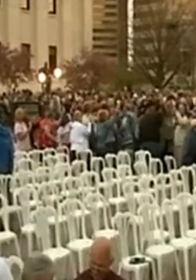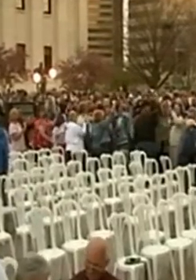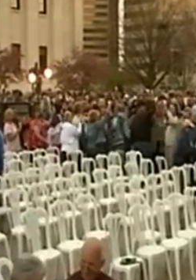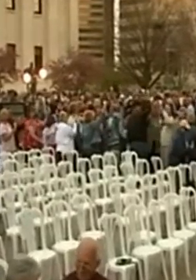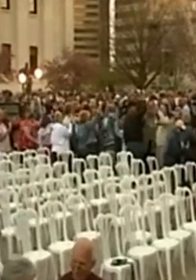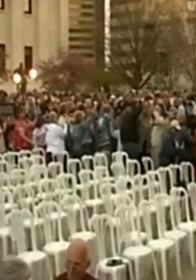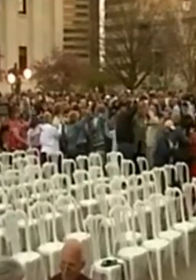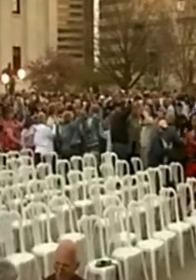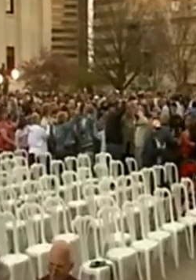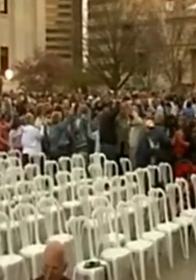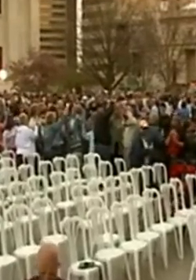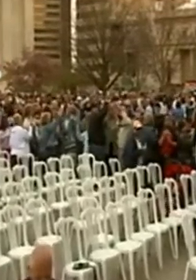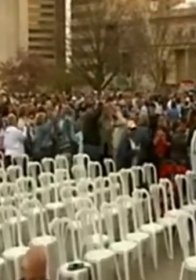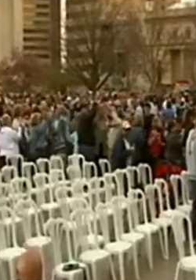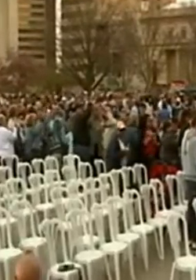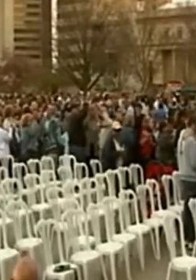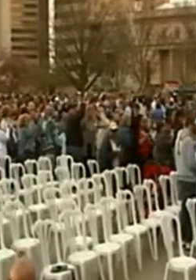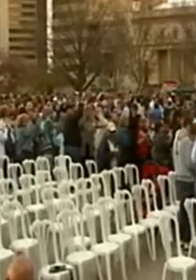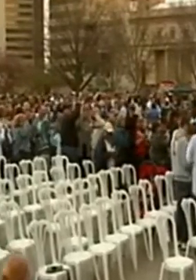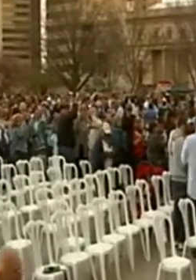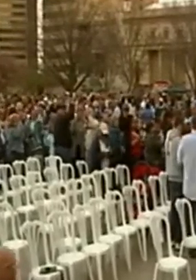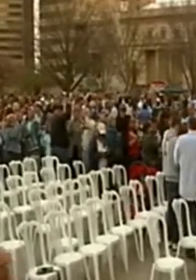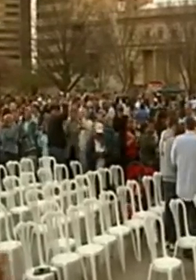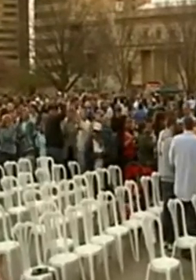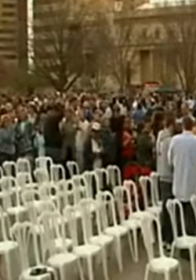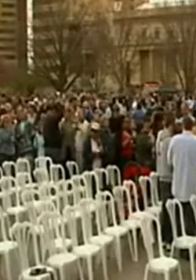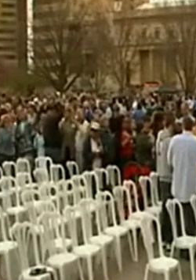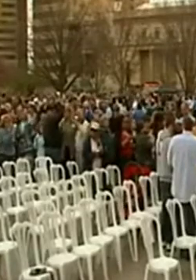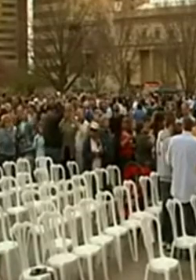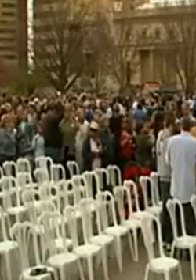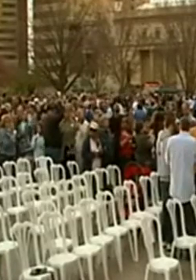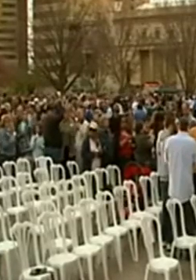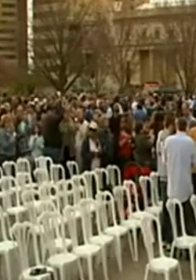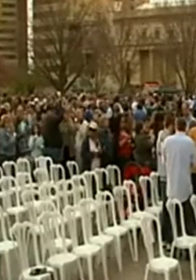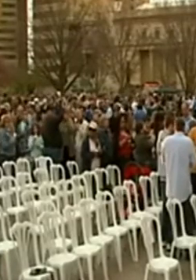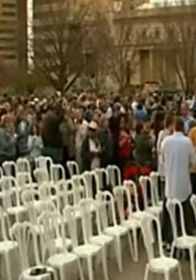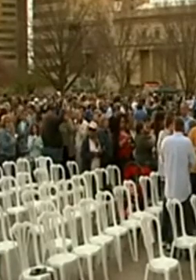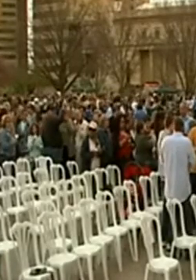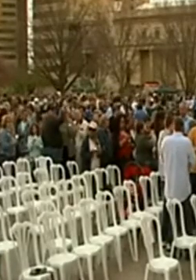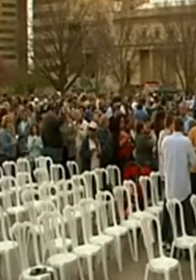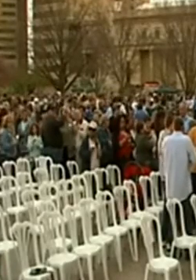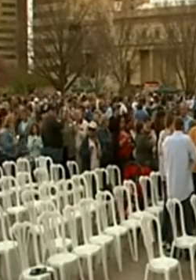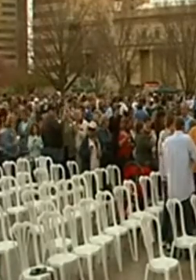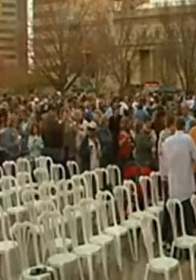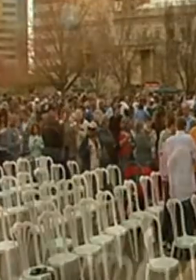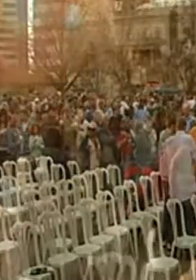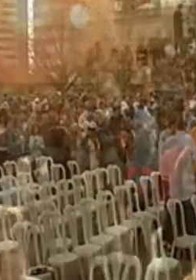We will now begin our moment of silence, followed by the St. Dominic Gospel Choir.